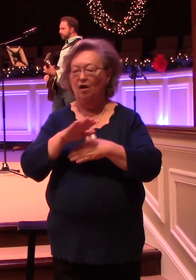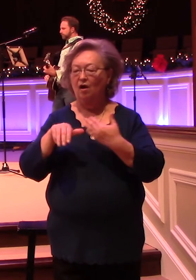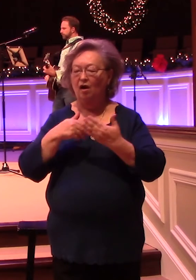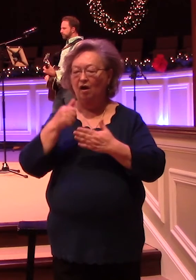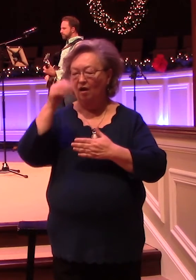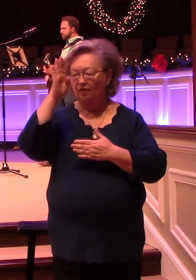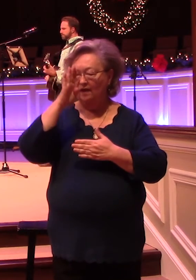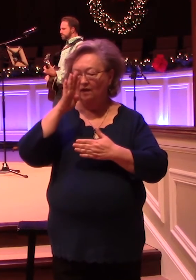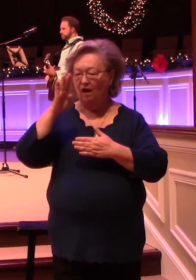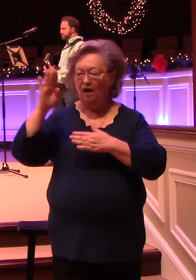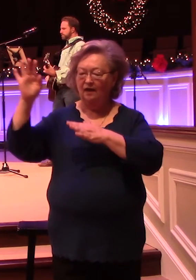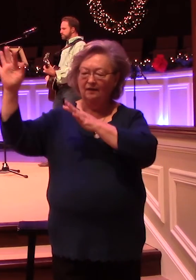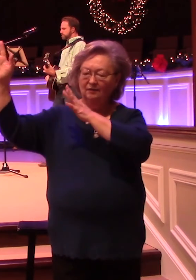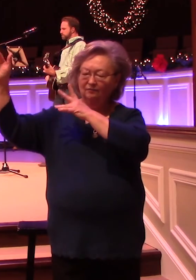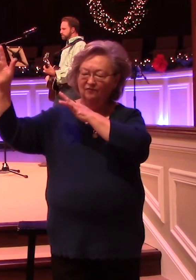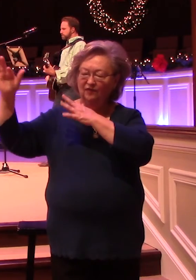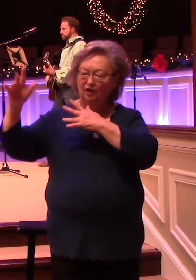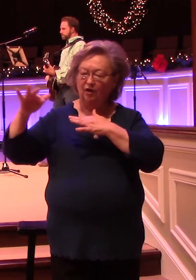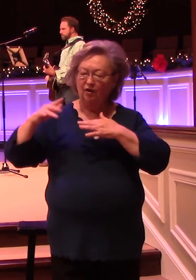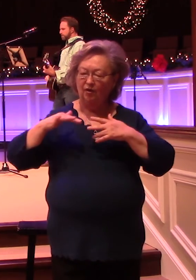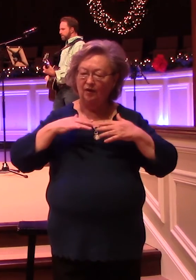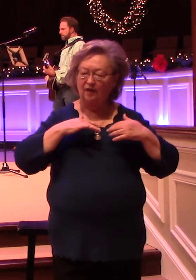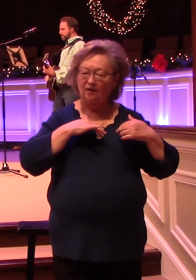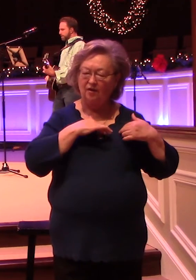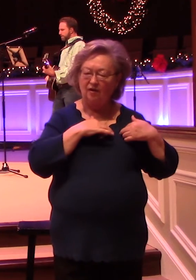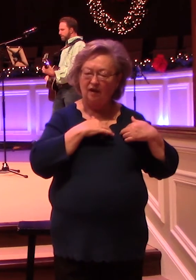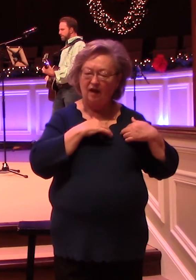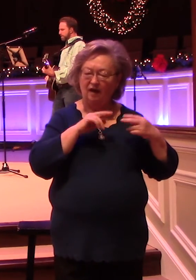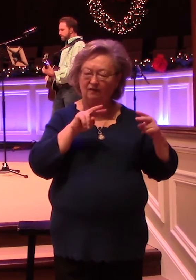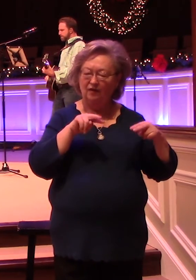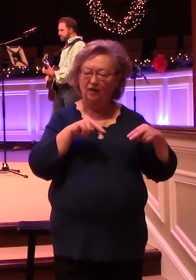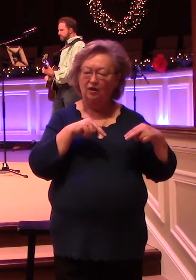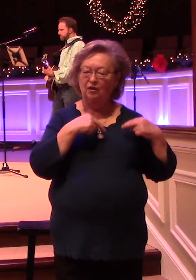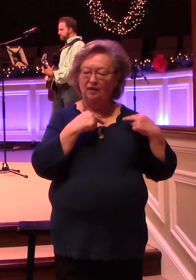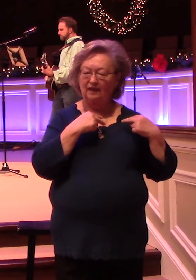that. What is God calling you